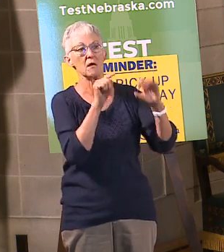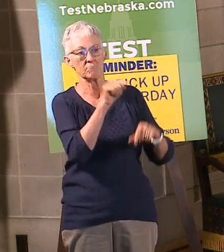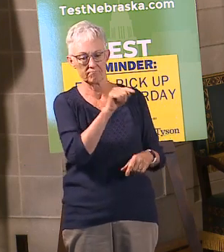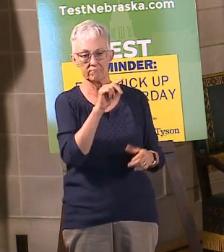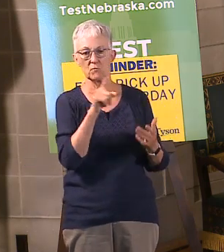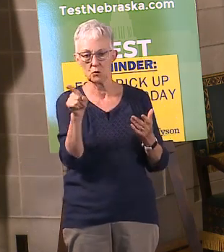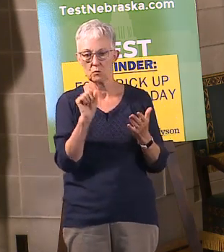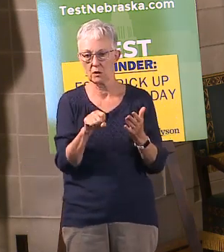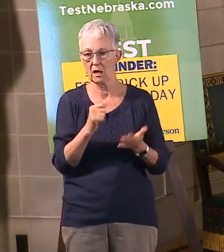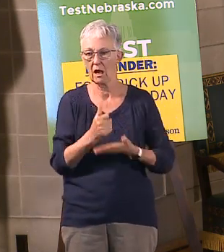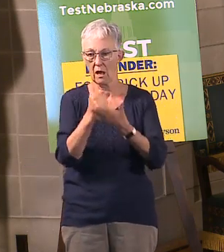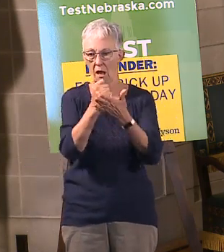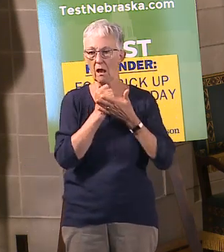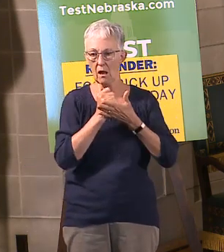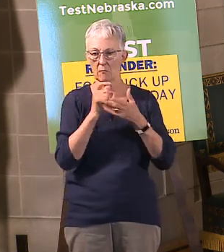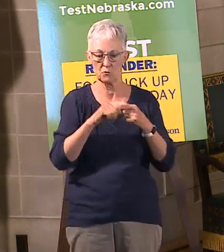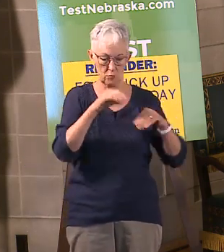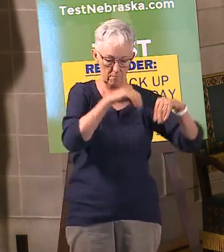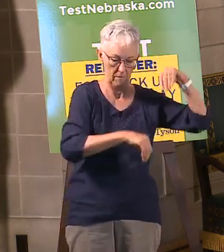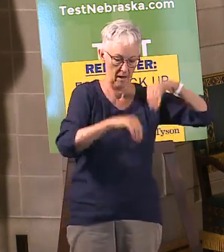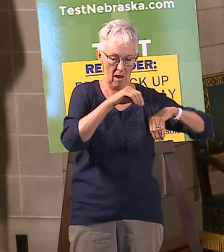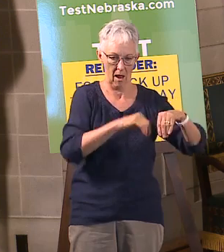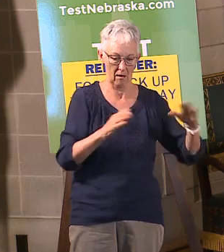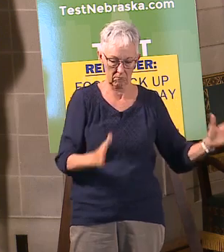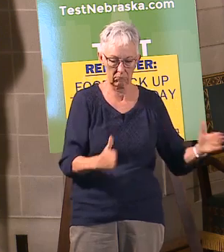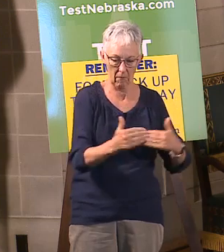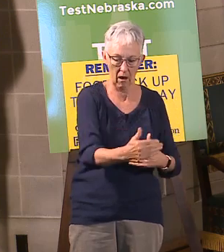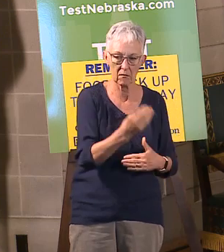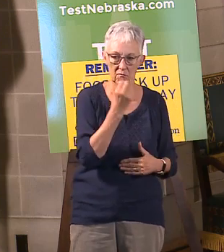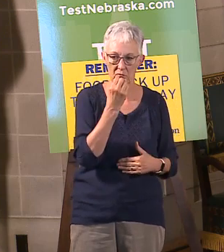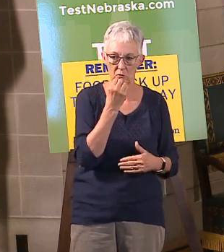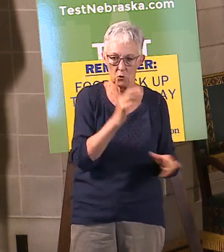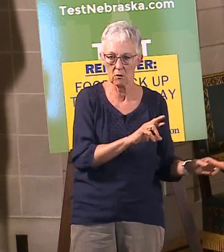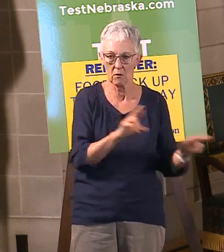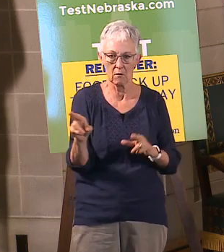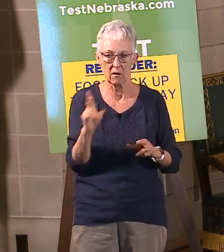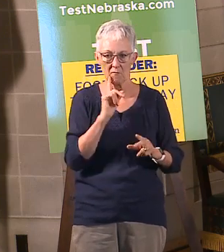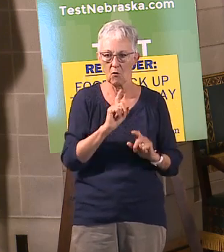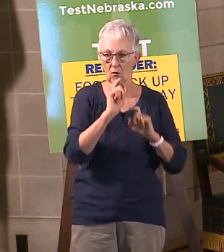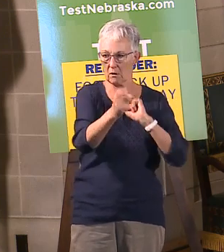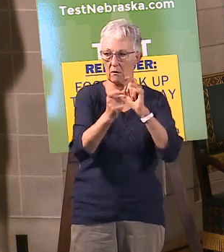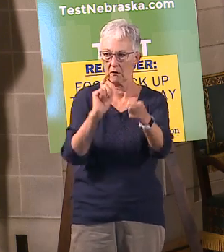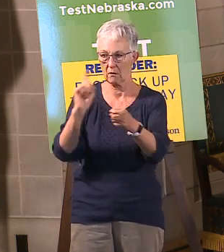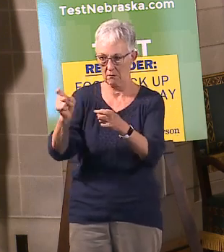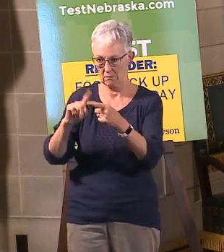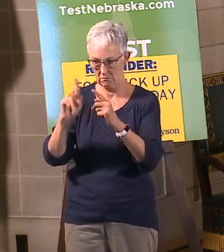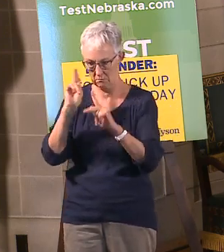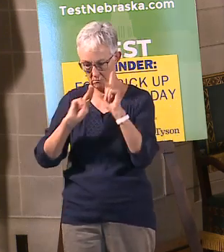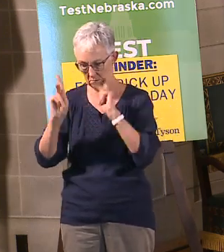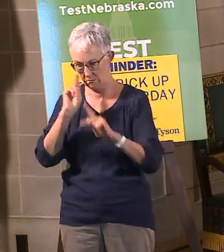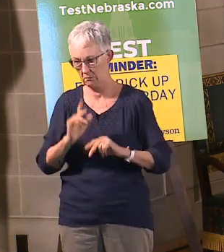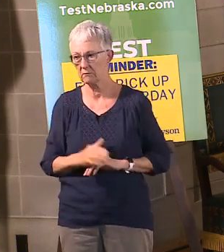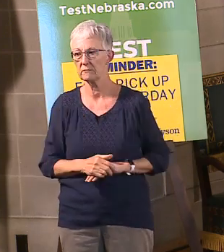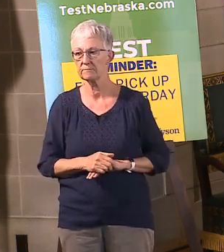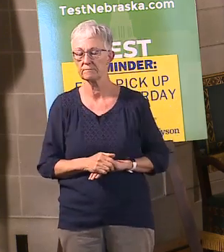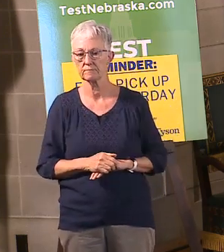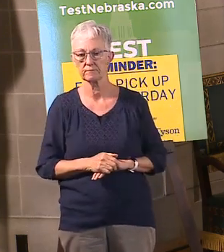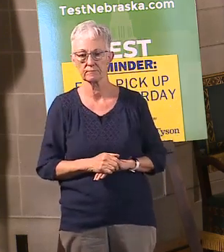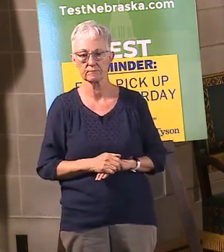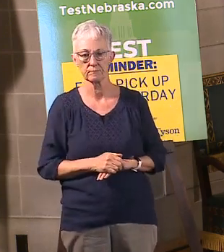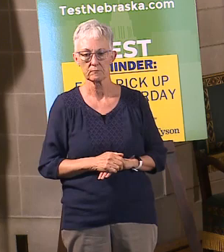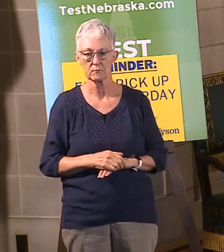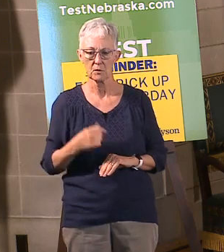some point in the future. We want to do all this and stay safe, so we've asked our scouting families to do a couple of things as well.